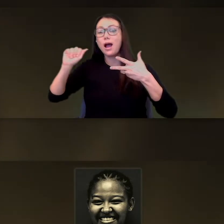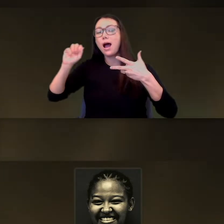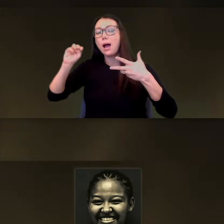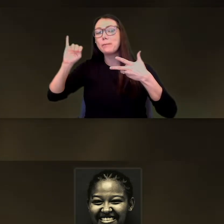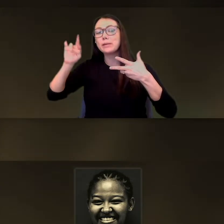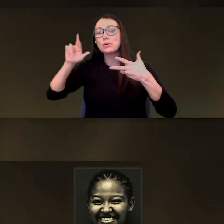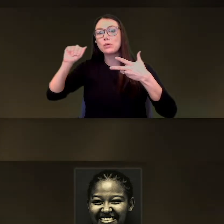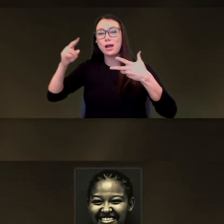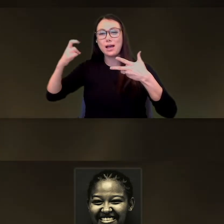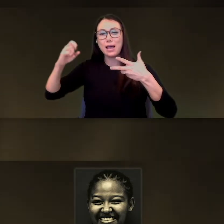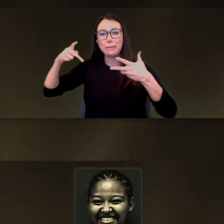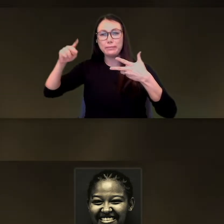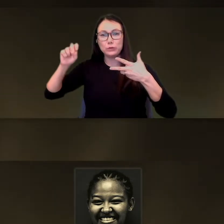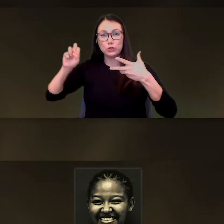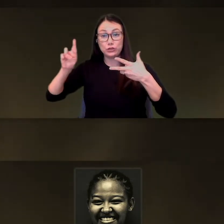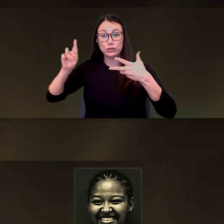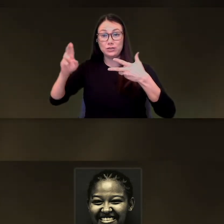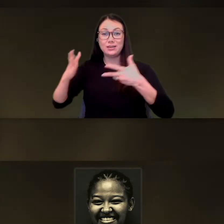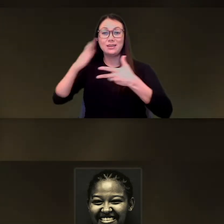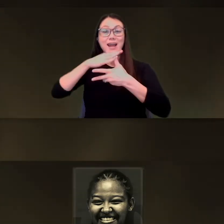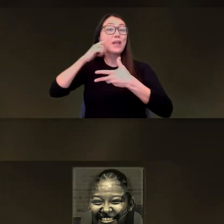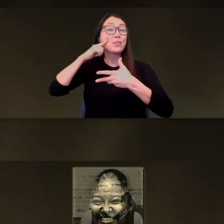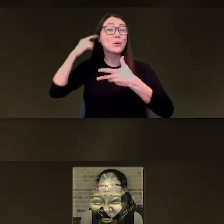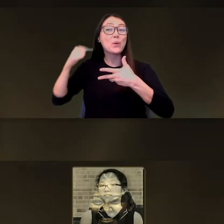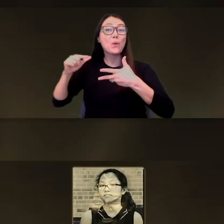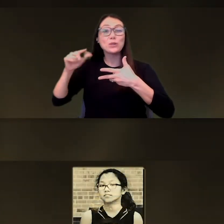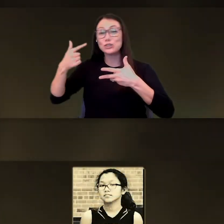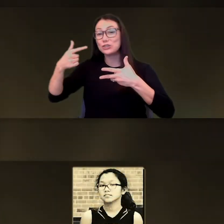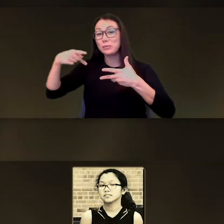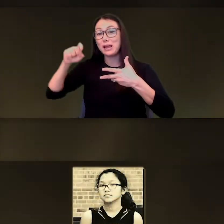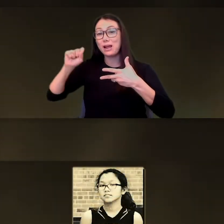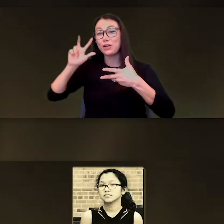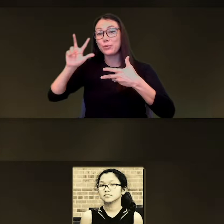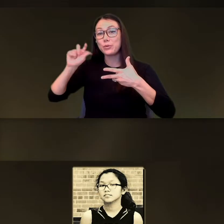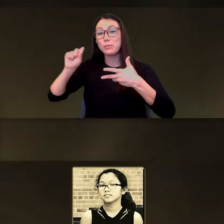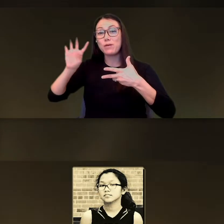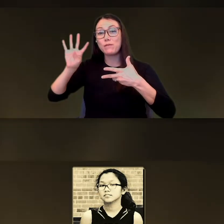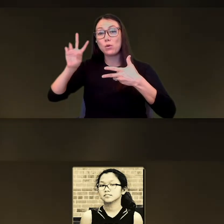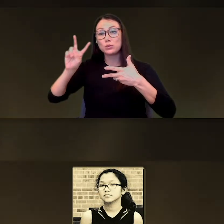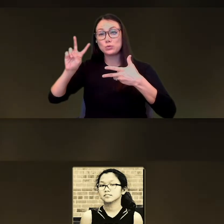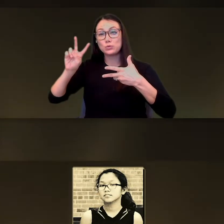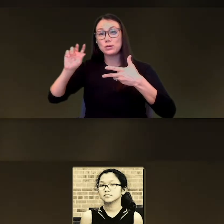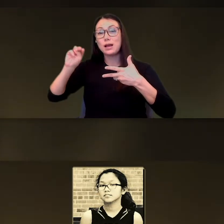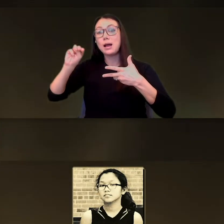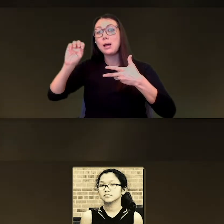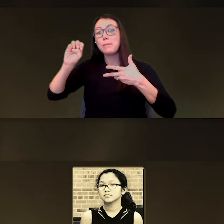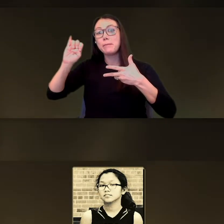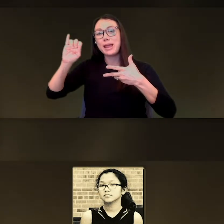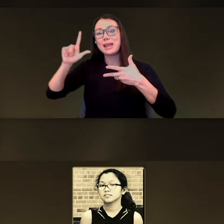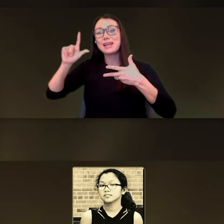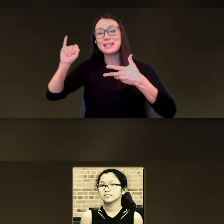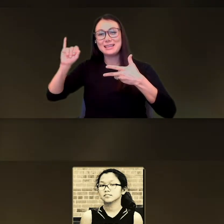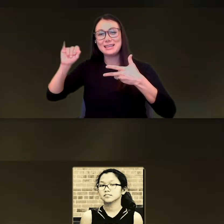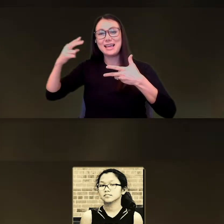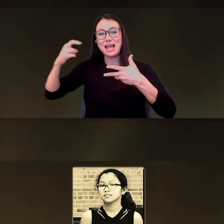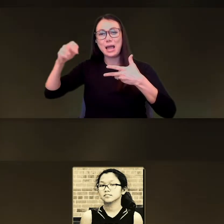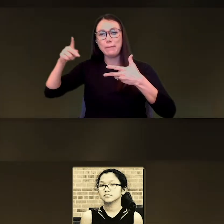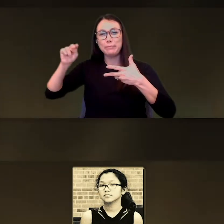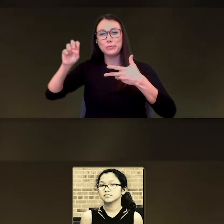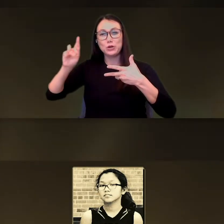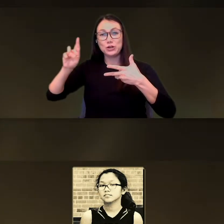3.40, goes to Amira Heppner. And the Gold, with a GPA of 3.42, goes to Maylee